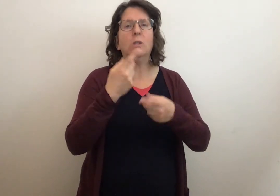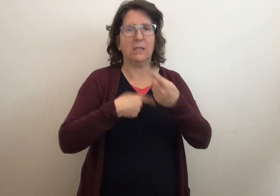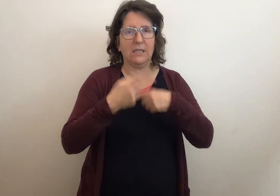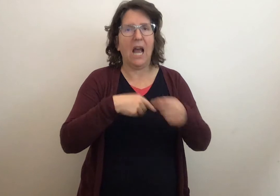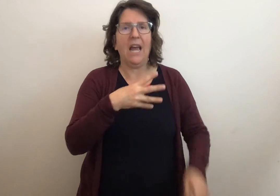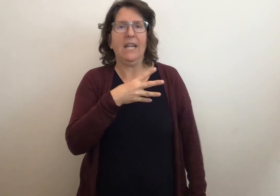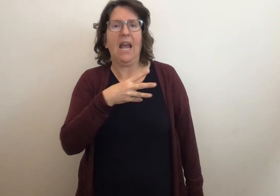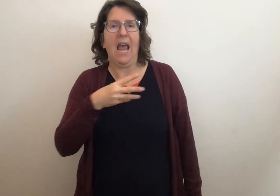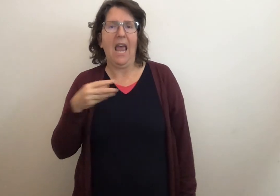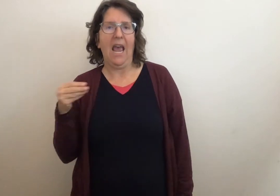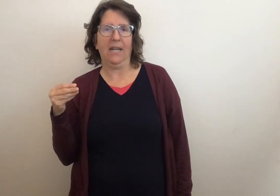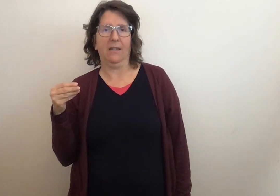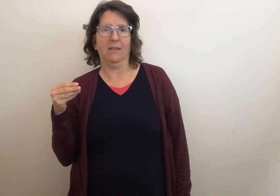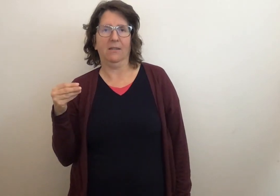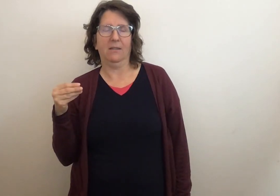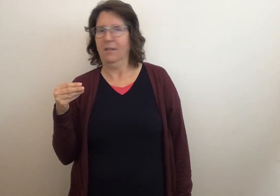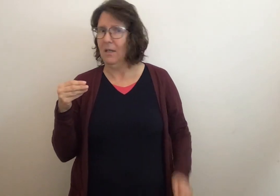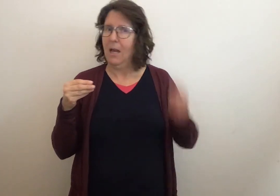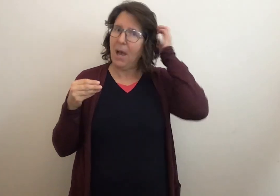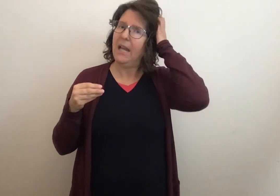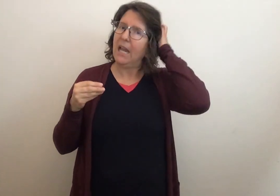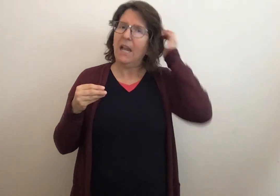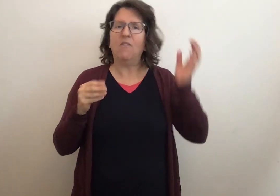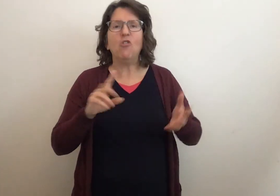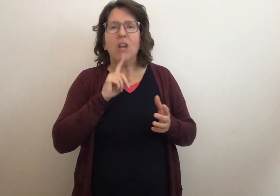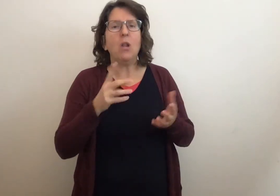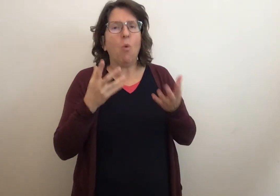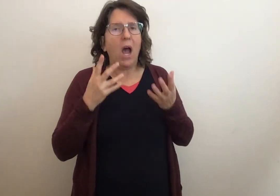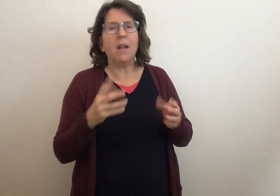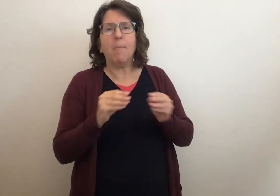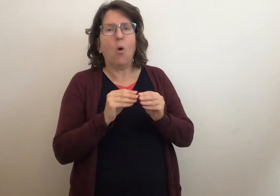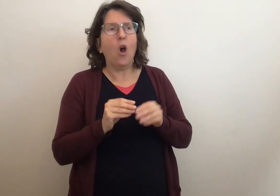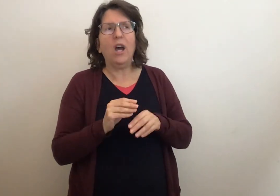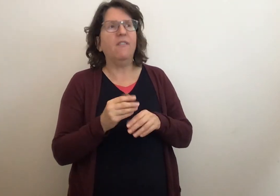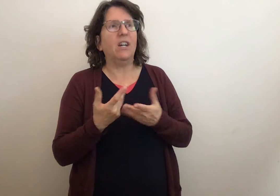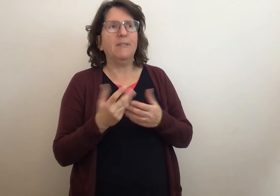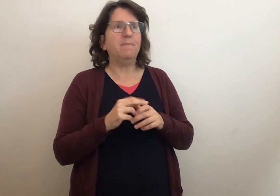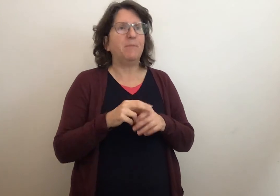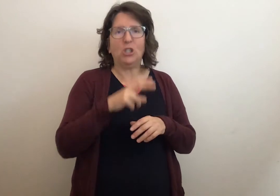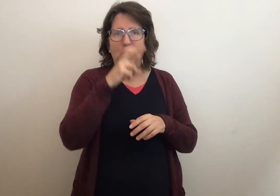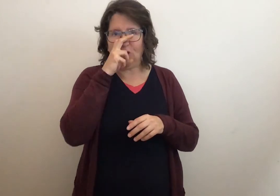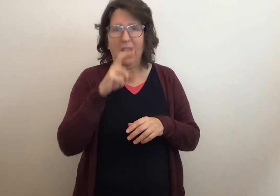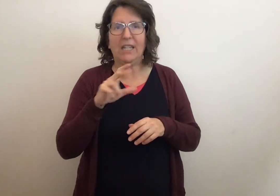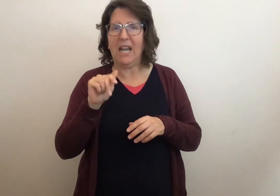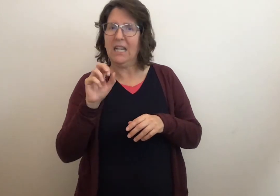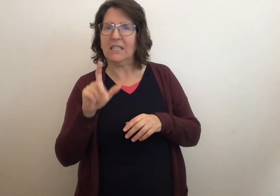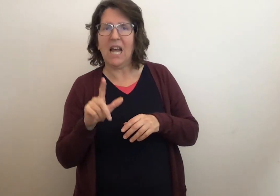the signed and. But if you really want a more of a strict